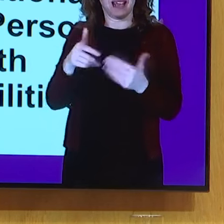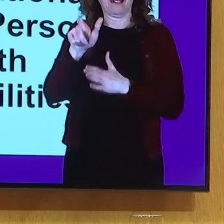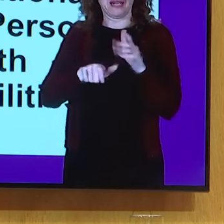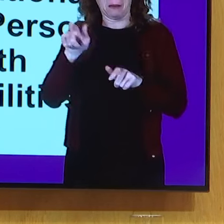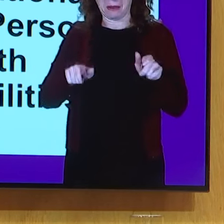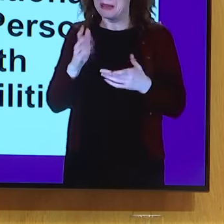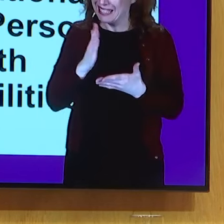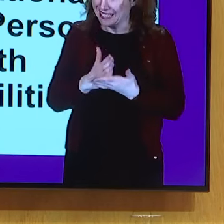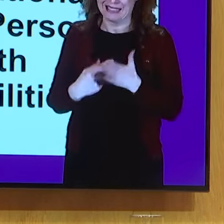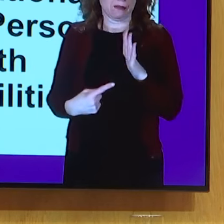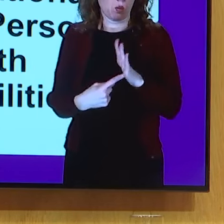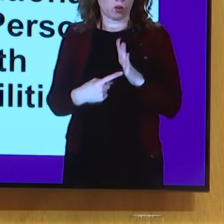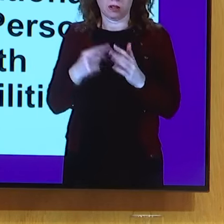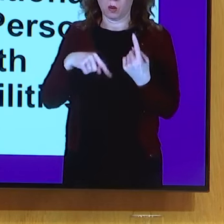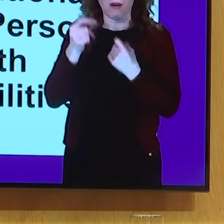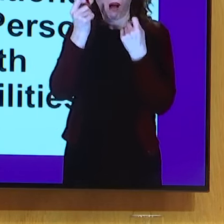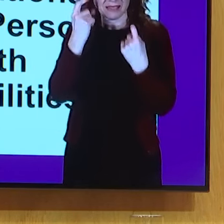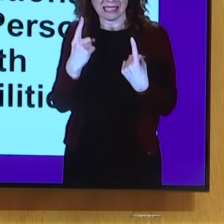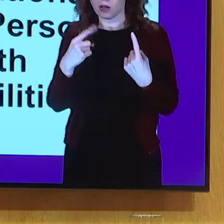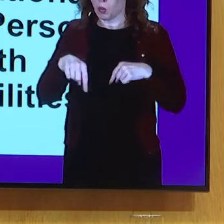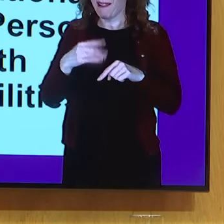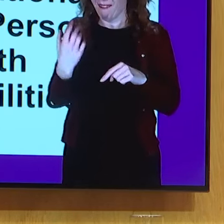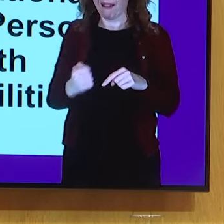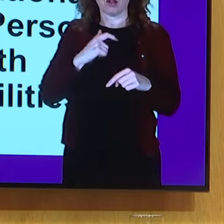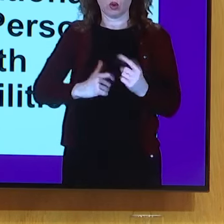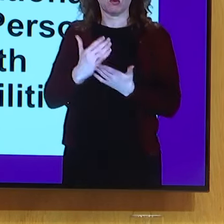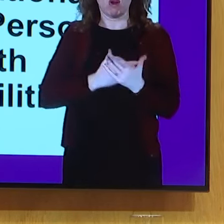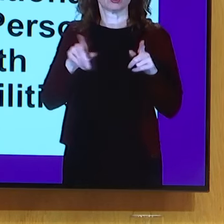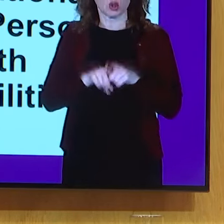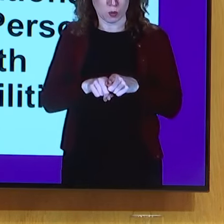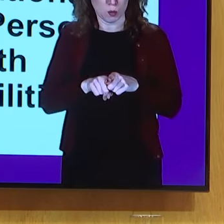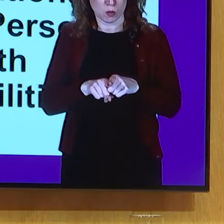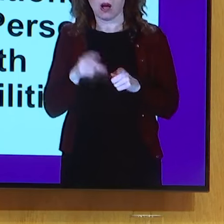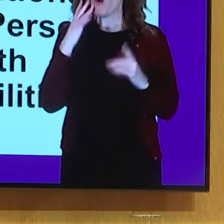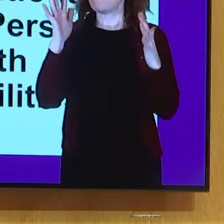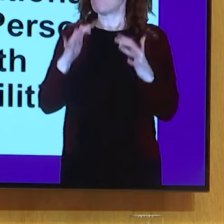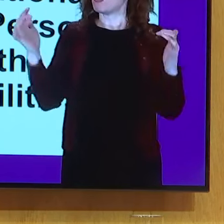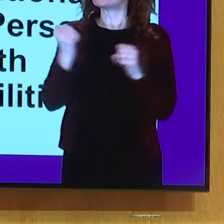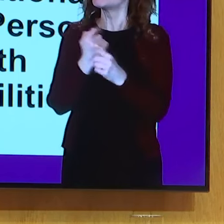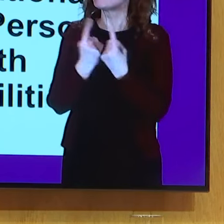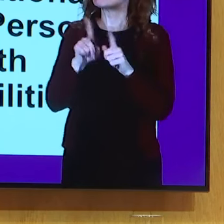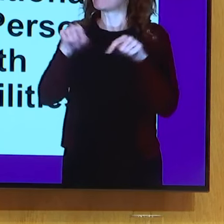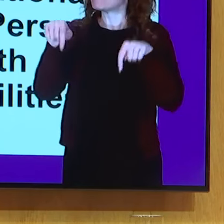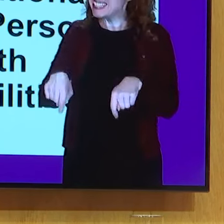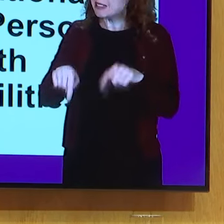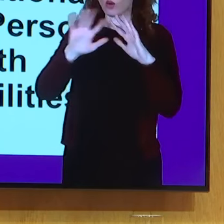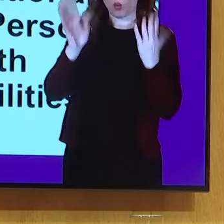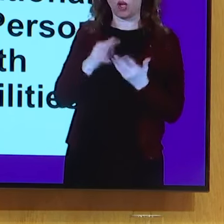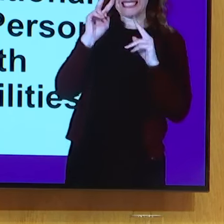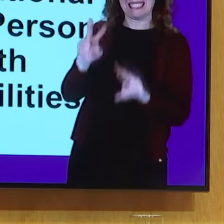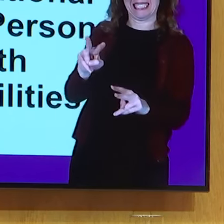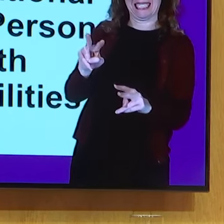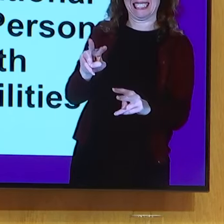crucial that people understand that we have human rights too. And when parliaments do things like this and the world notices it, we